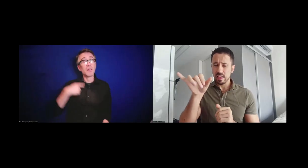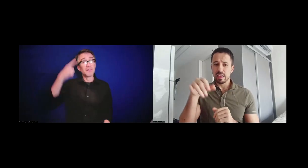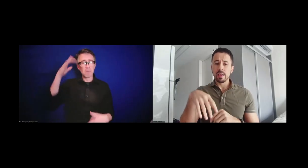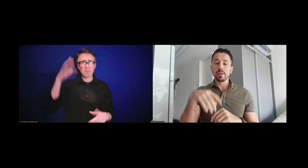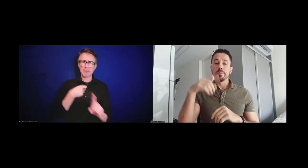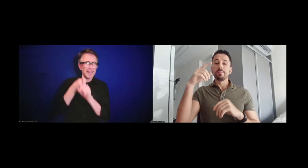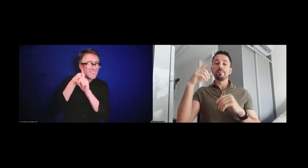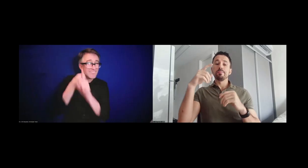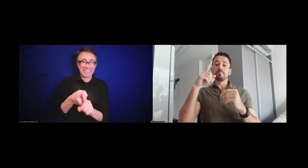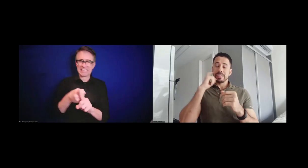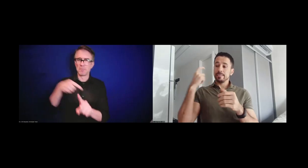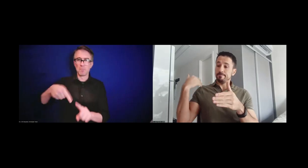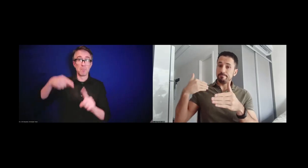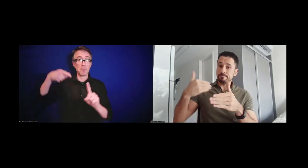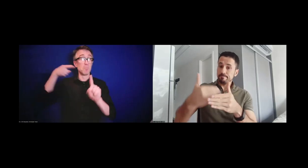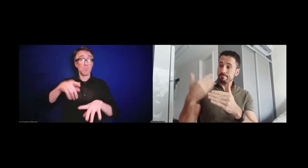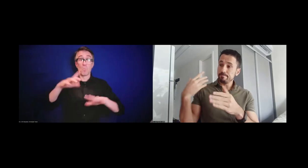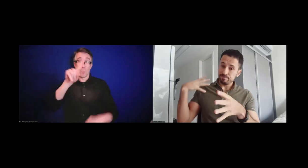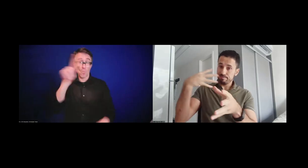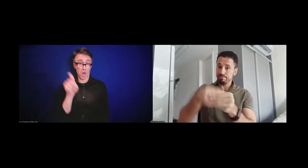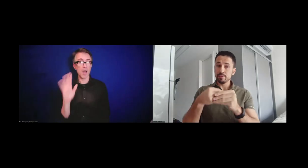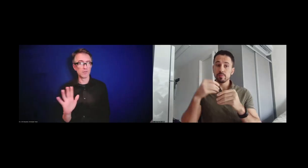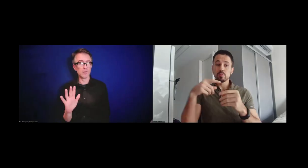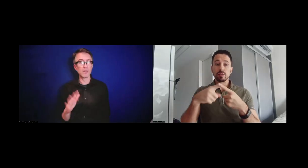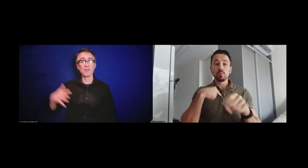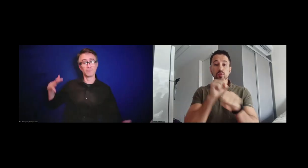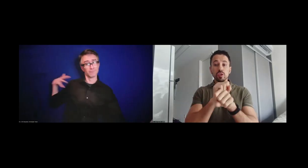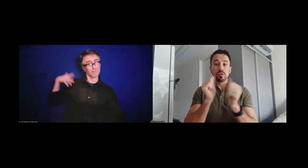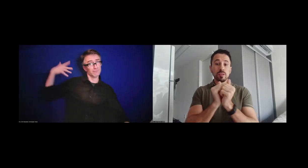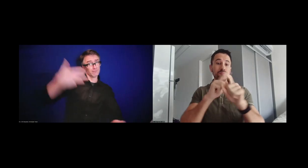or included for that population group.